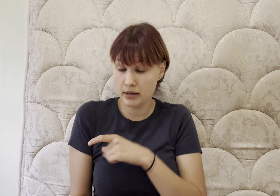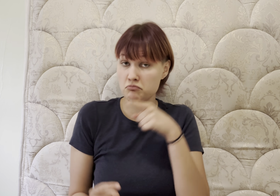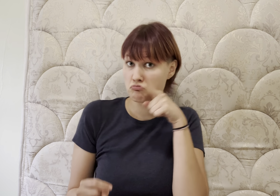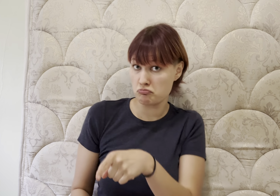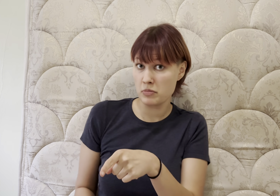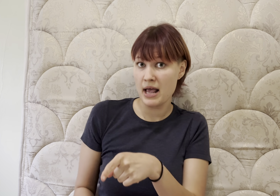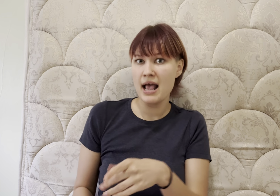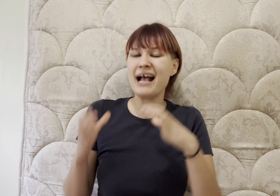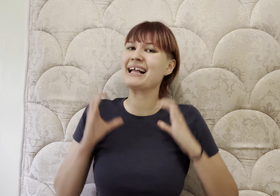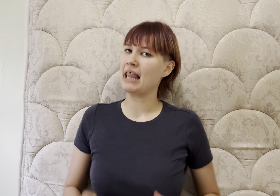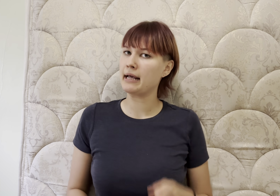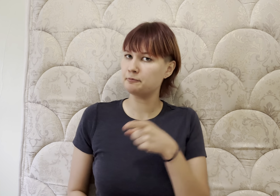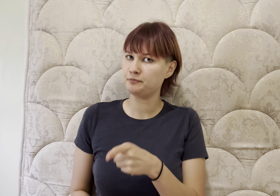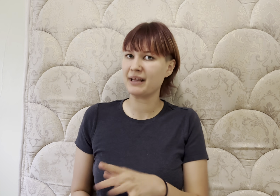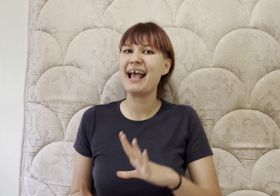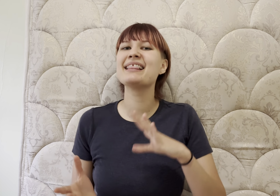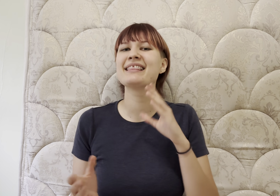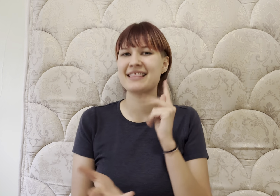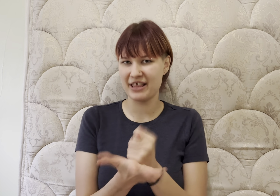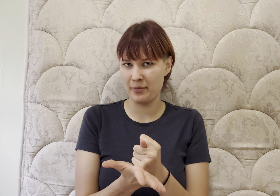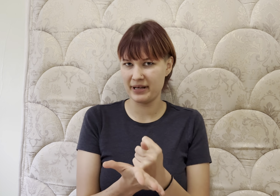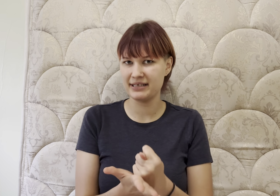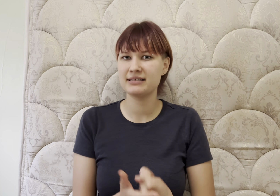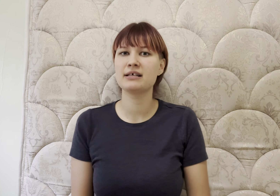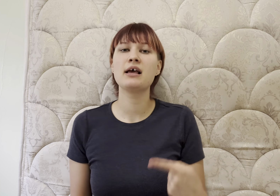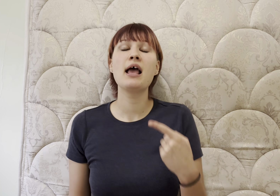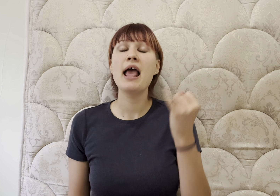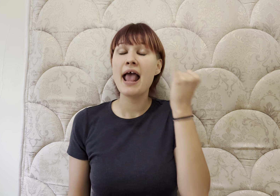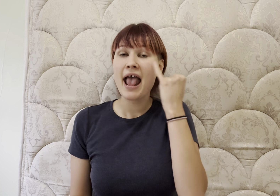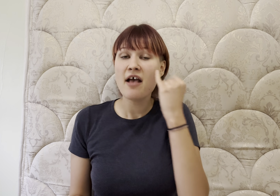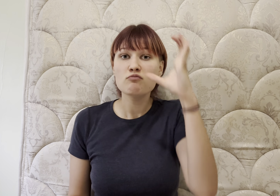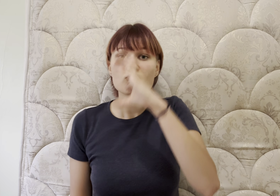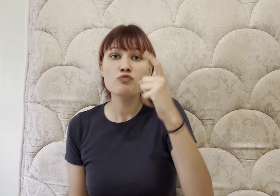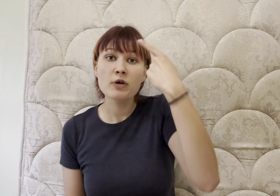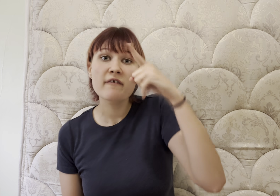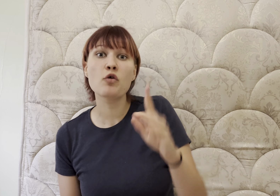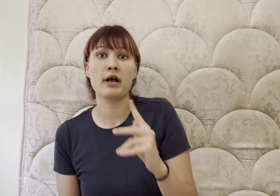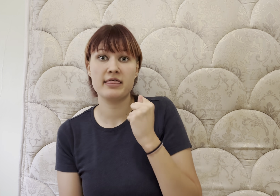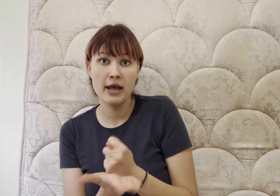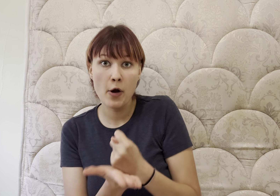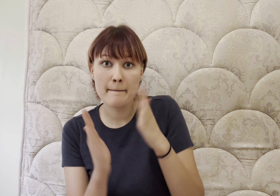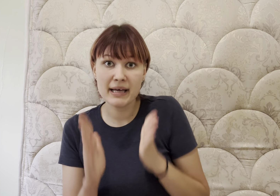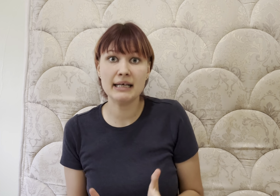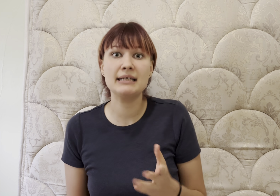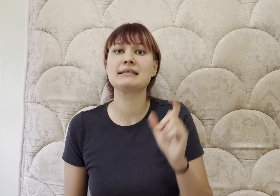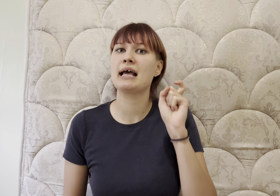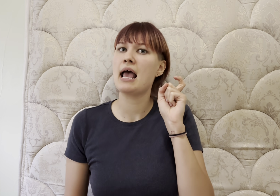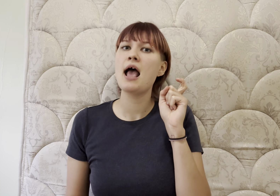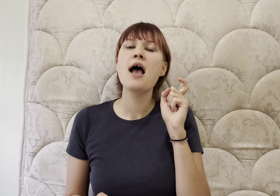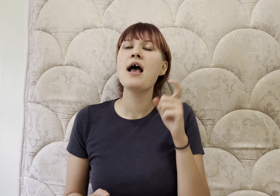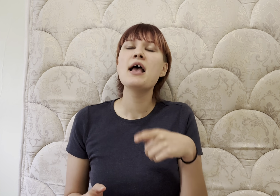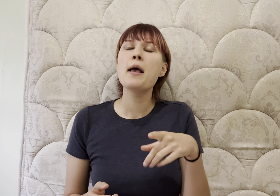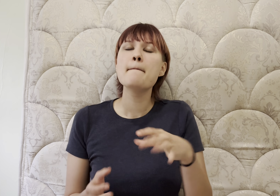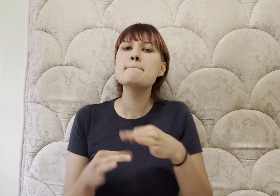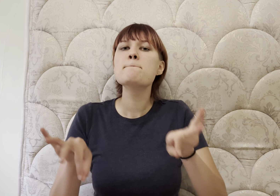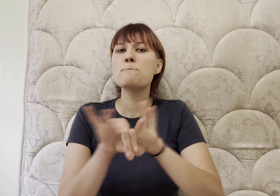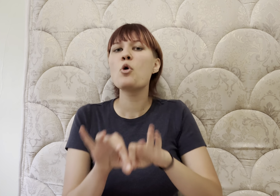to make sure that you find someone who you feel like really listens to you and understands you. That relationship is very